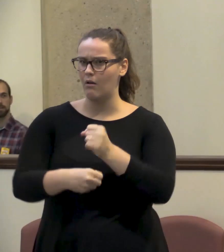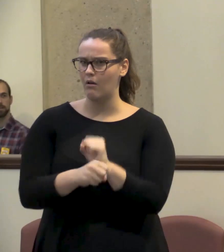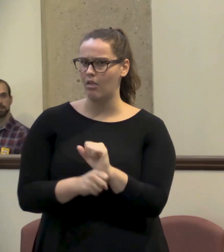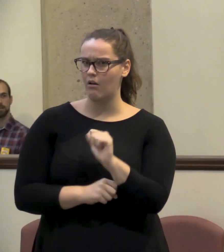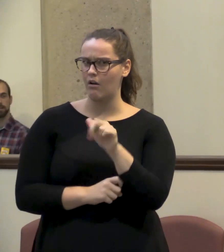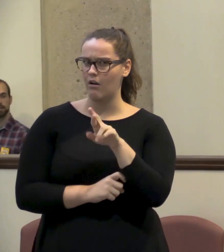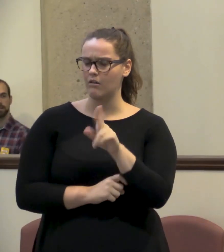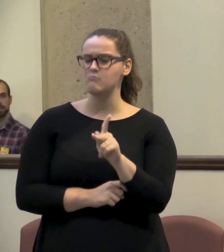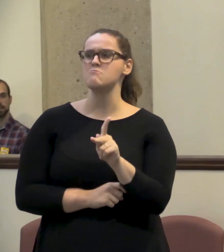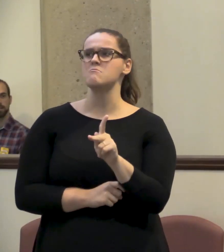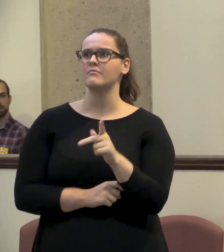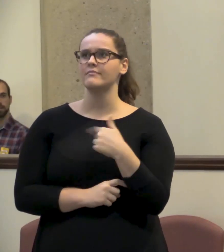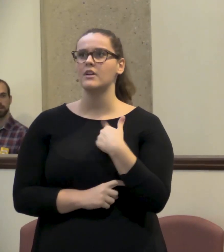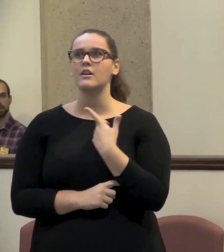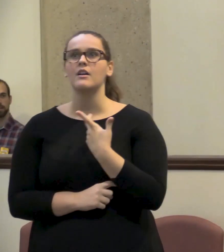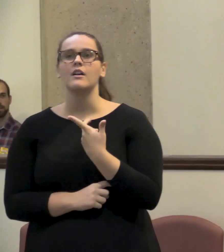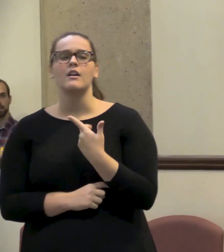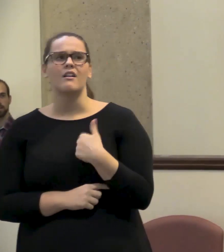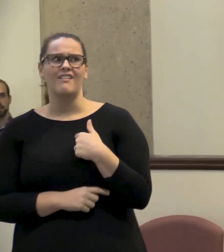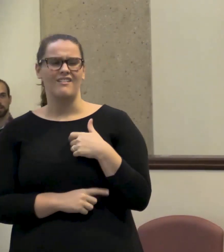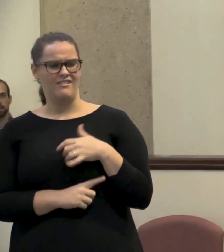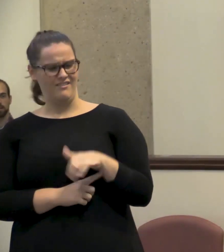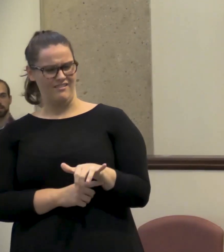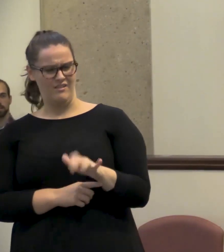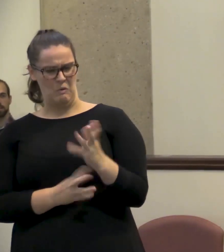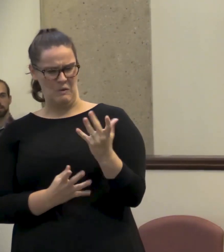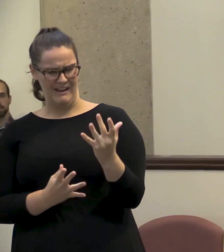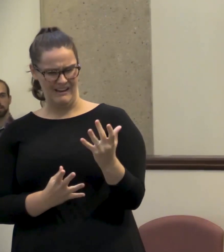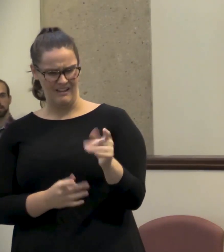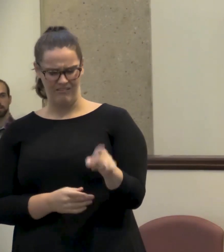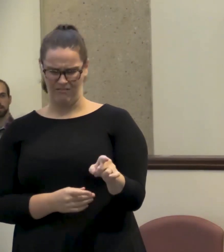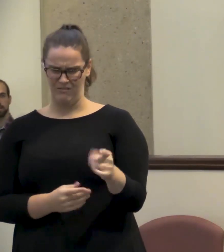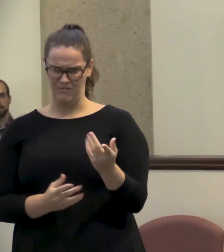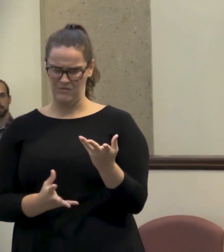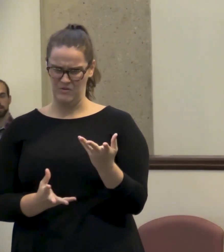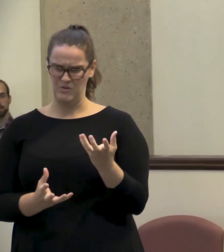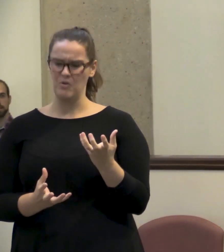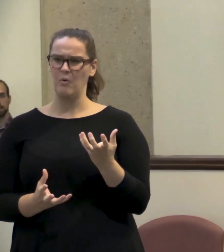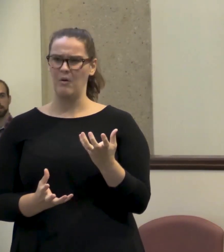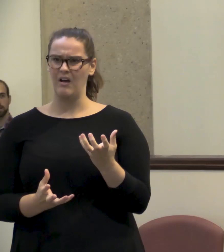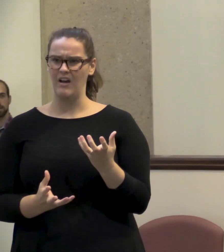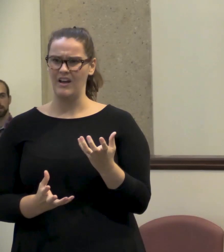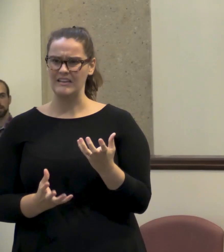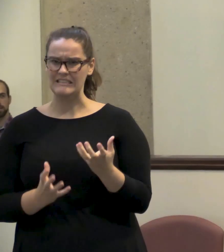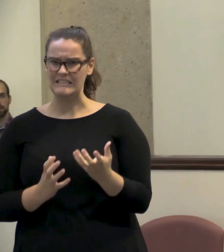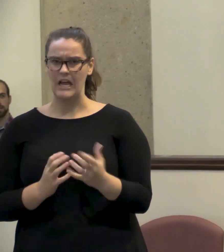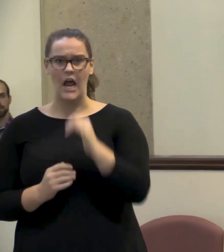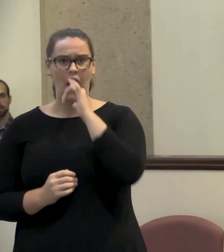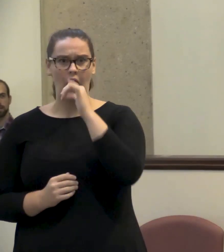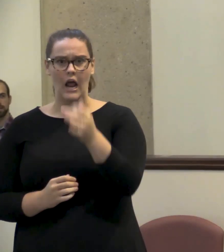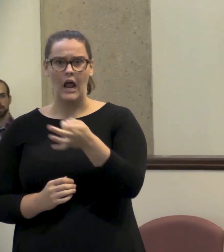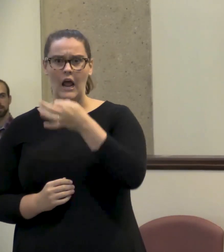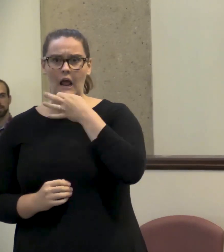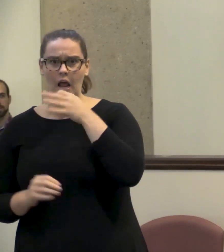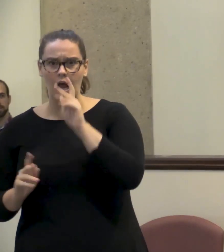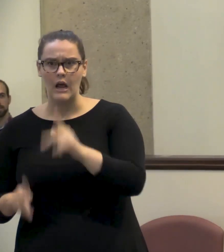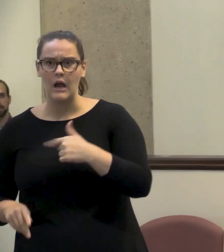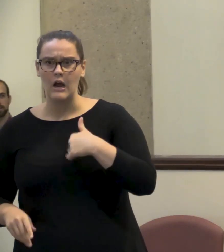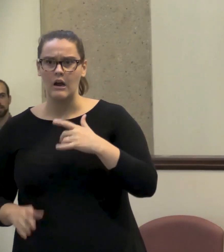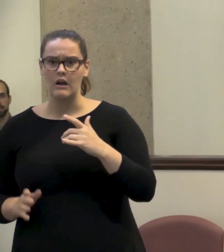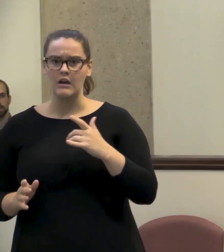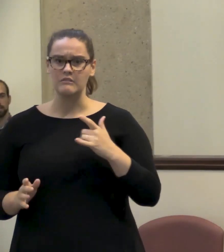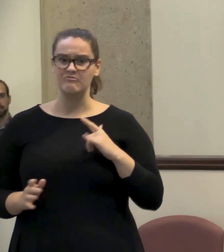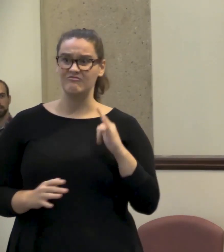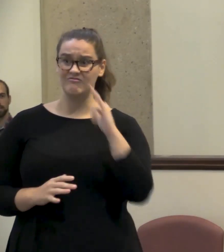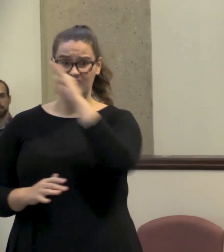okay? And I said, wait, does this mean that you want an amateur flying you back to Texas this weekend?